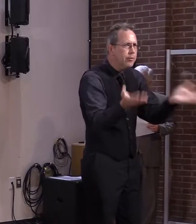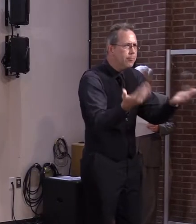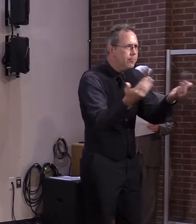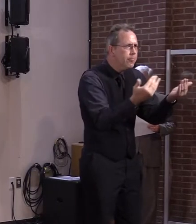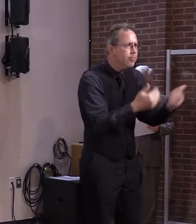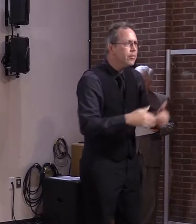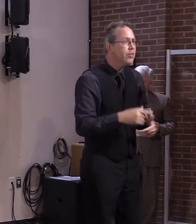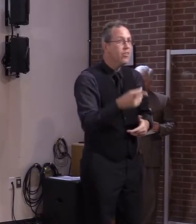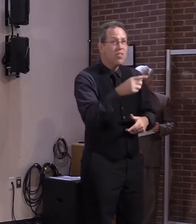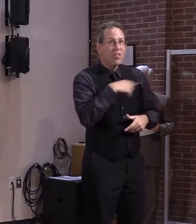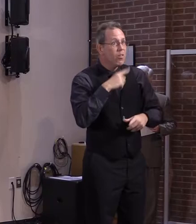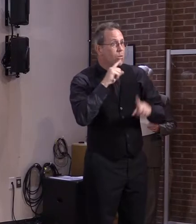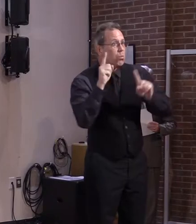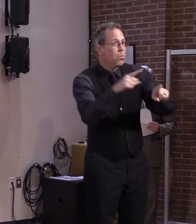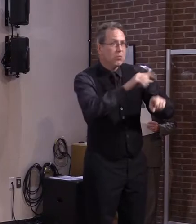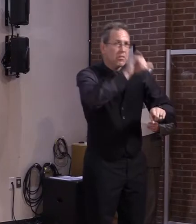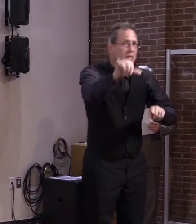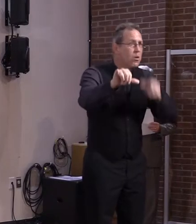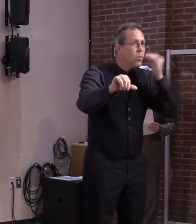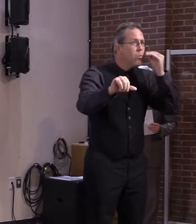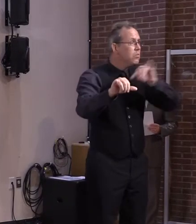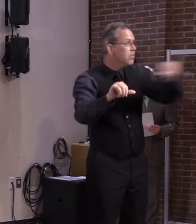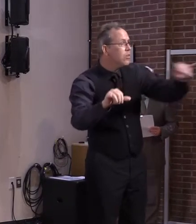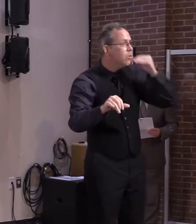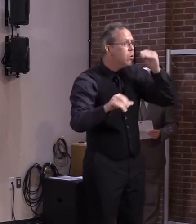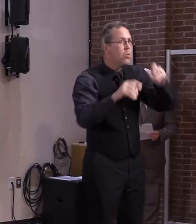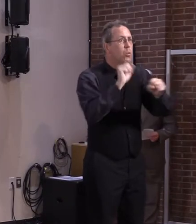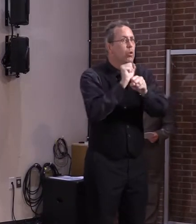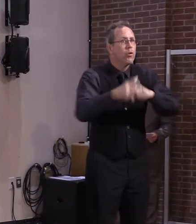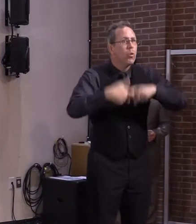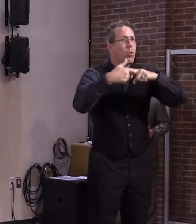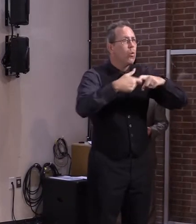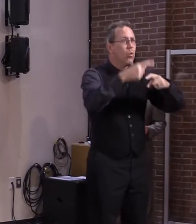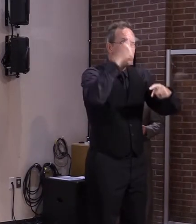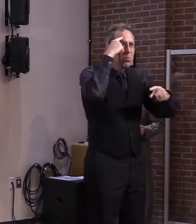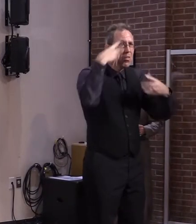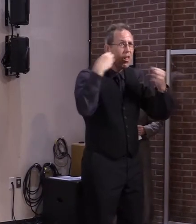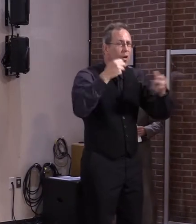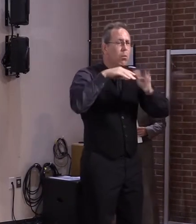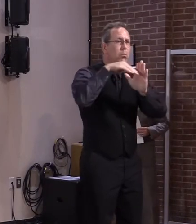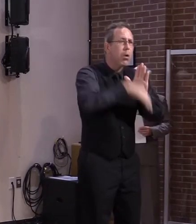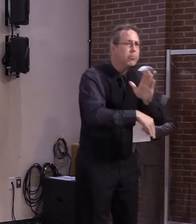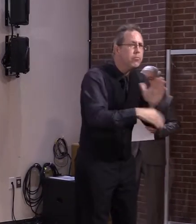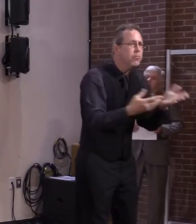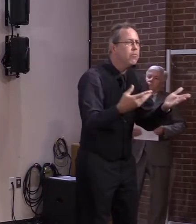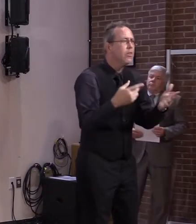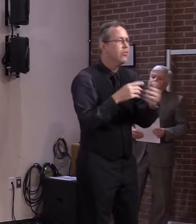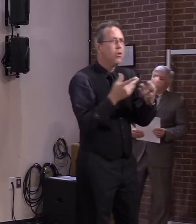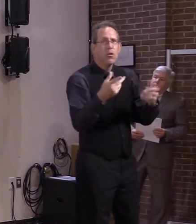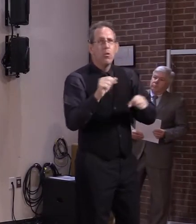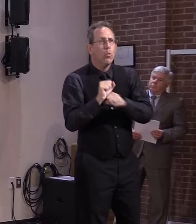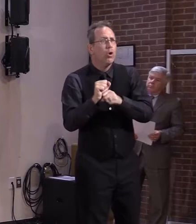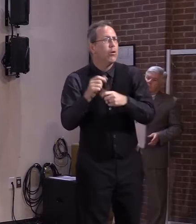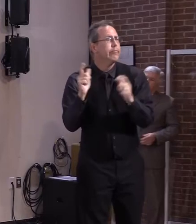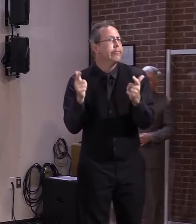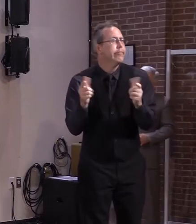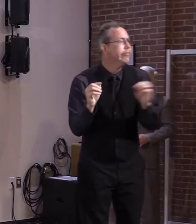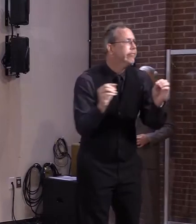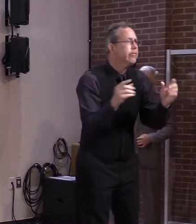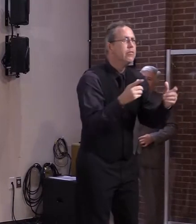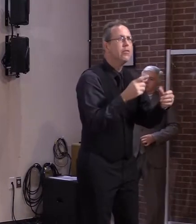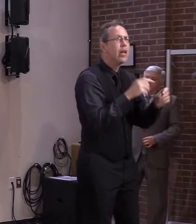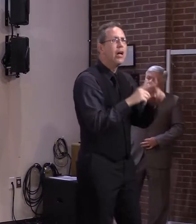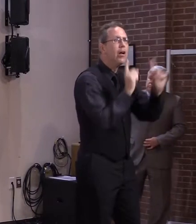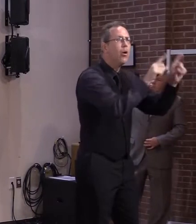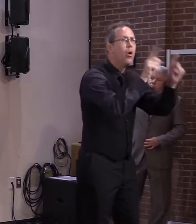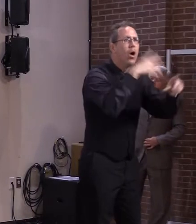remote learning, and business closures that put people out of work. So I'd like to make clear what we